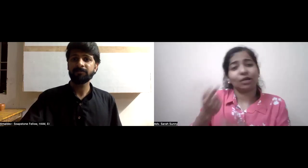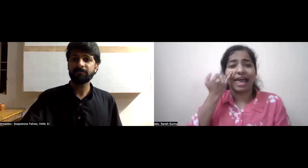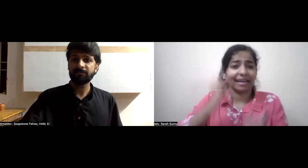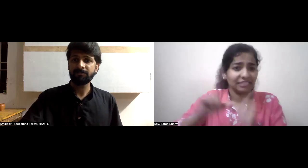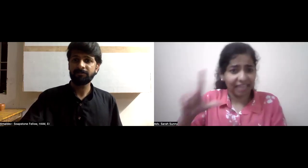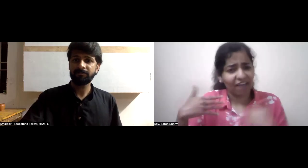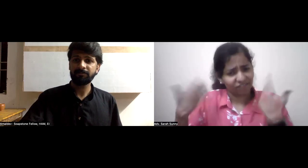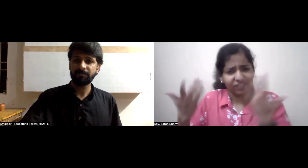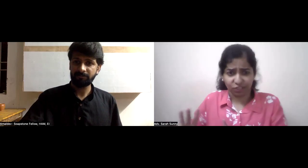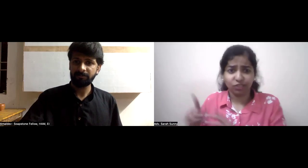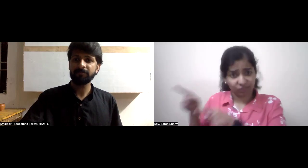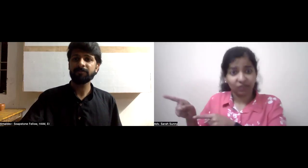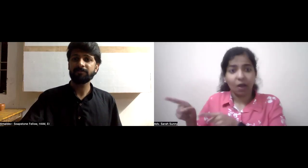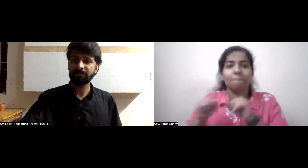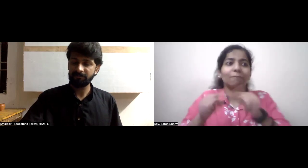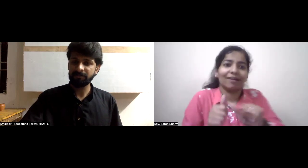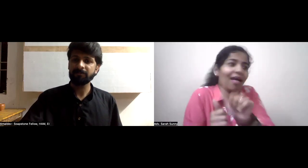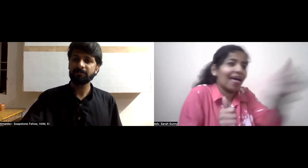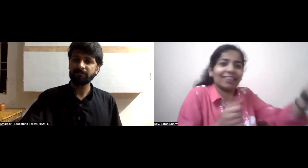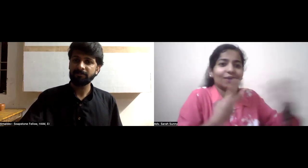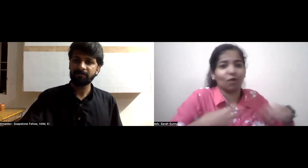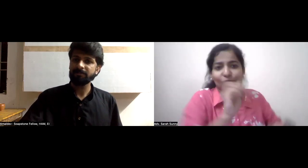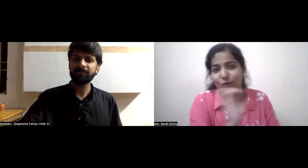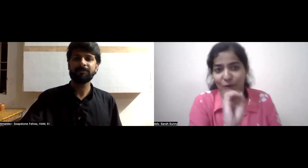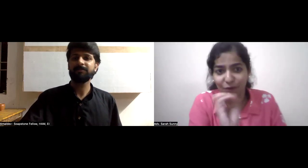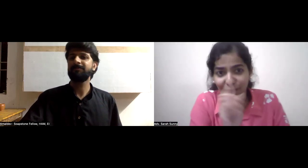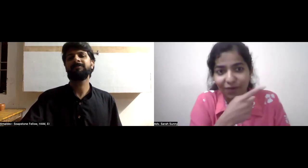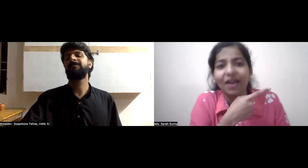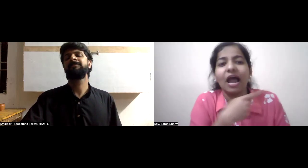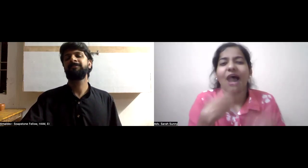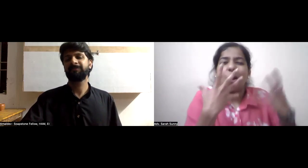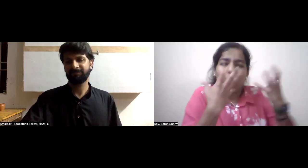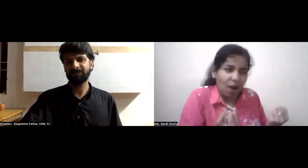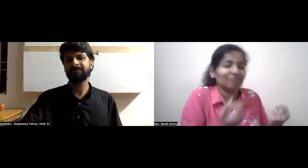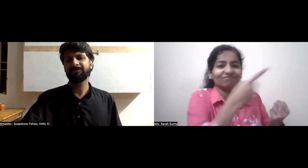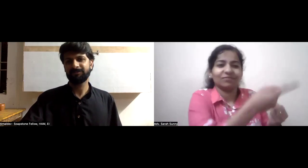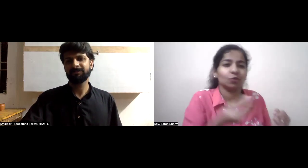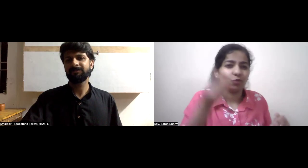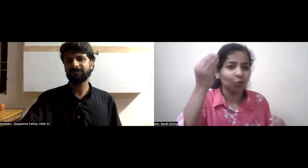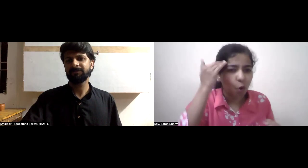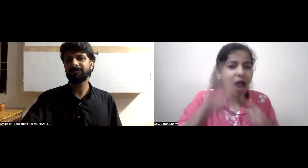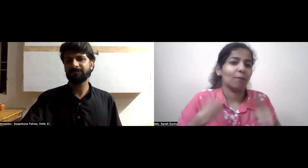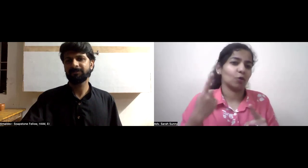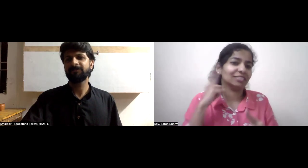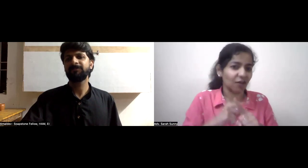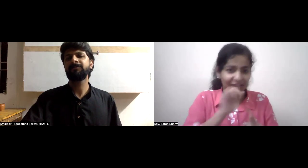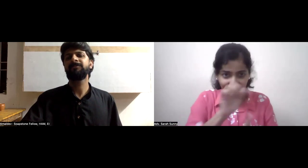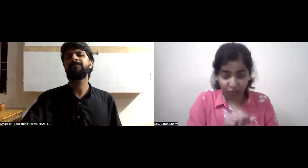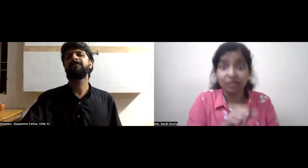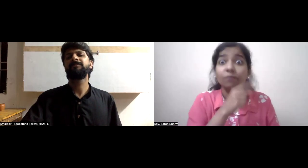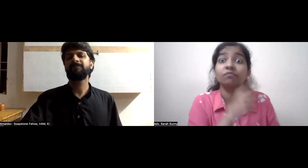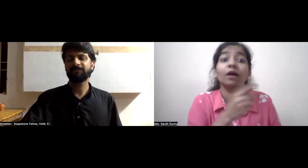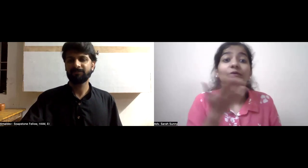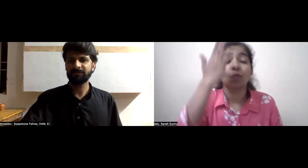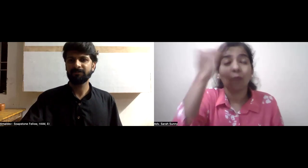them get aware of that, and also teach ISL to some of the, lawyers that I work